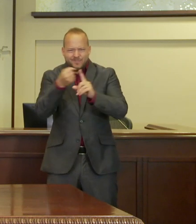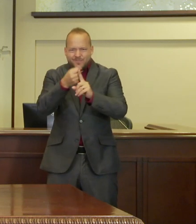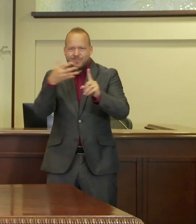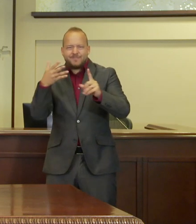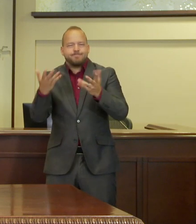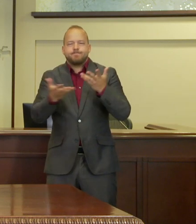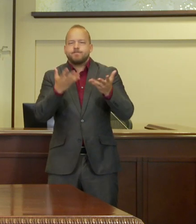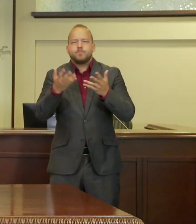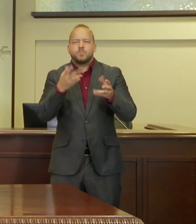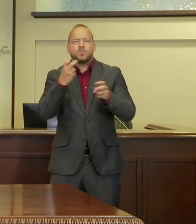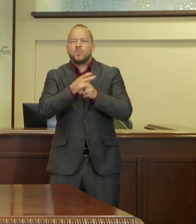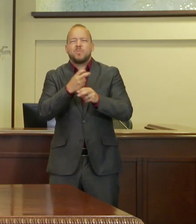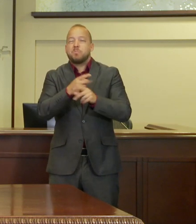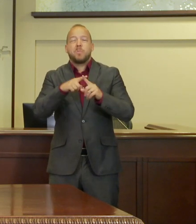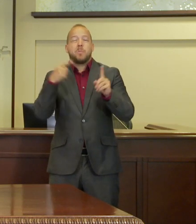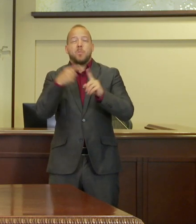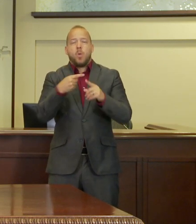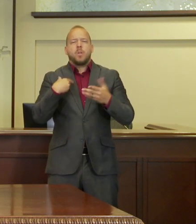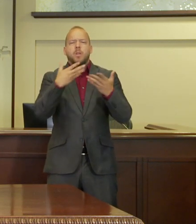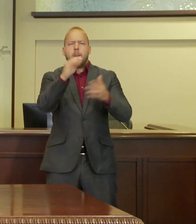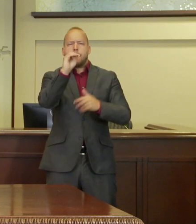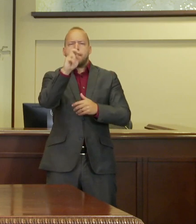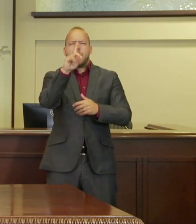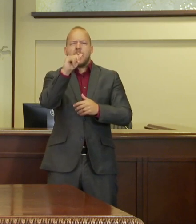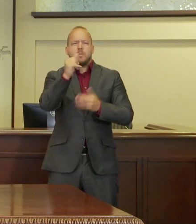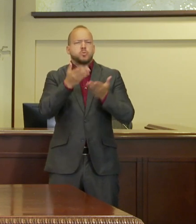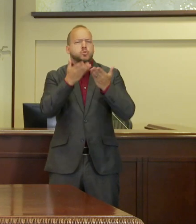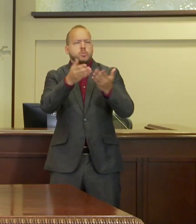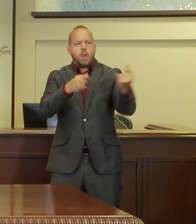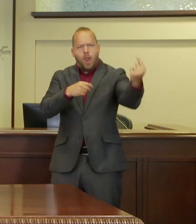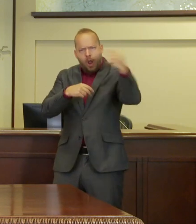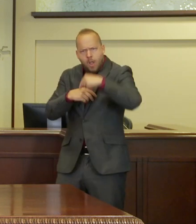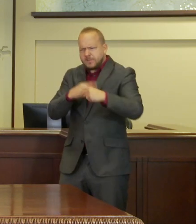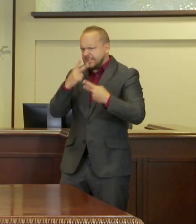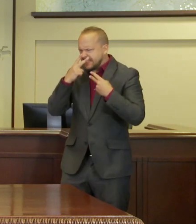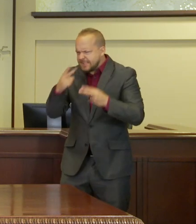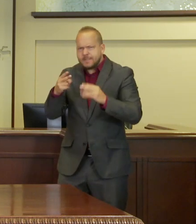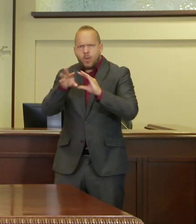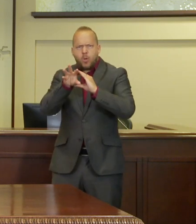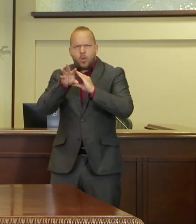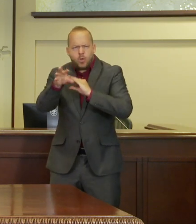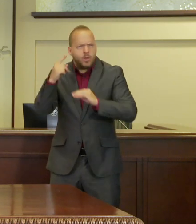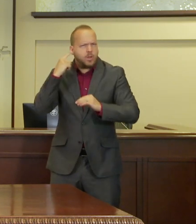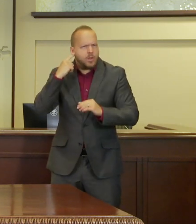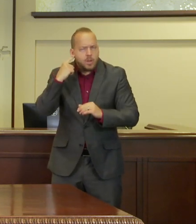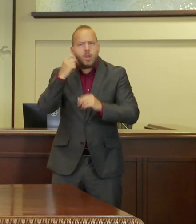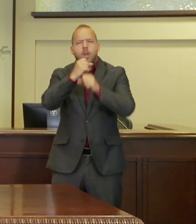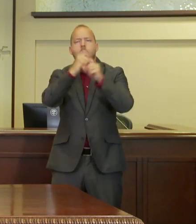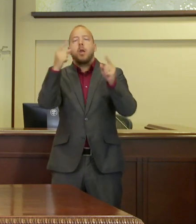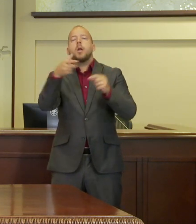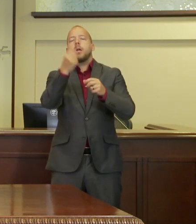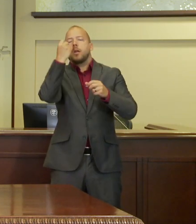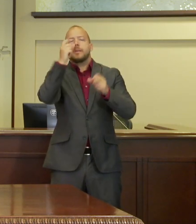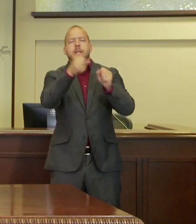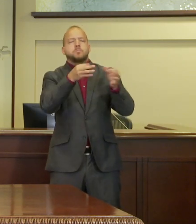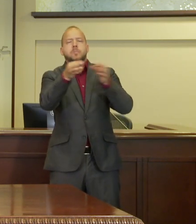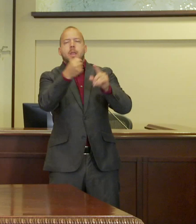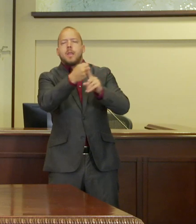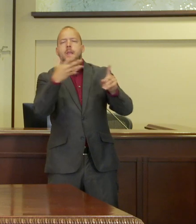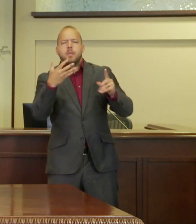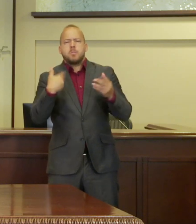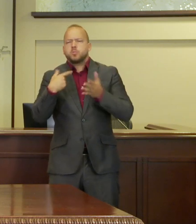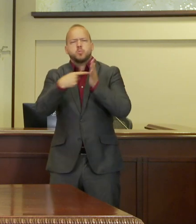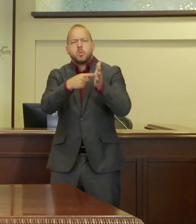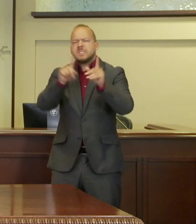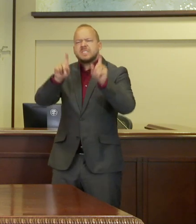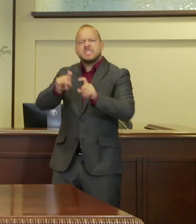the opportunity to just come see for themselves, if we can park it someplace where it won't disturb people and people can hear it for themselves.